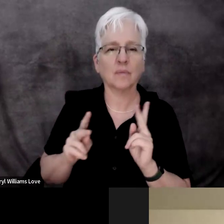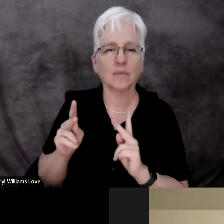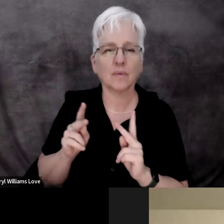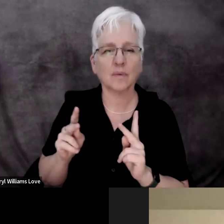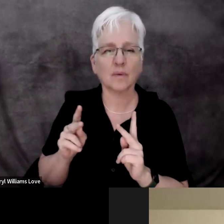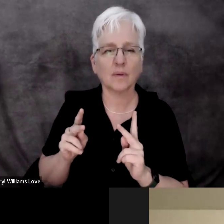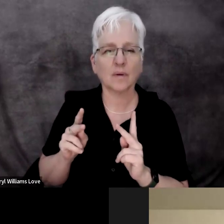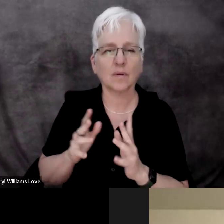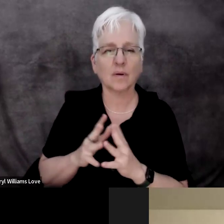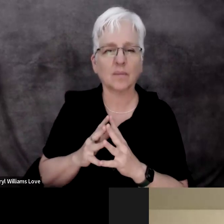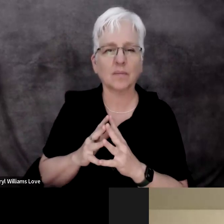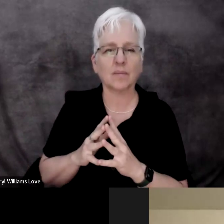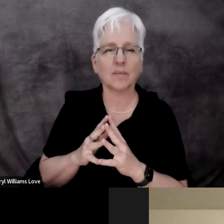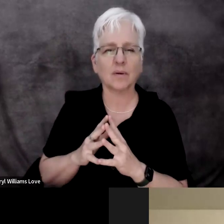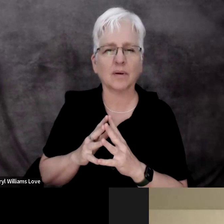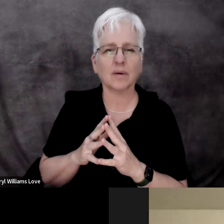fine.